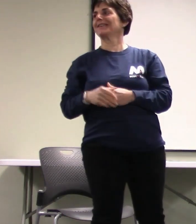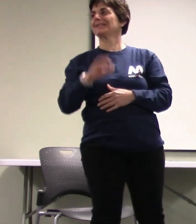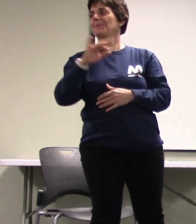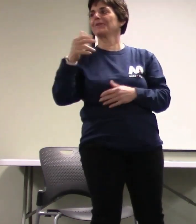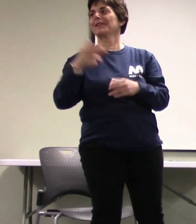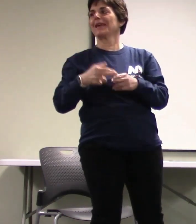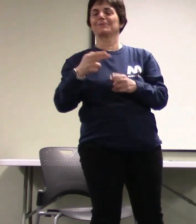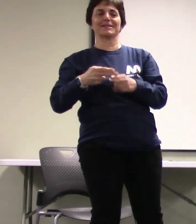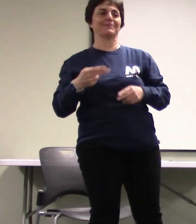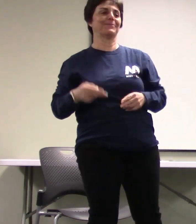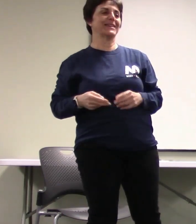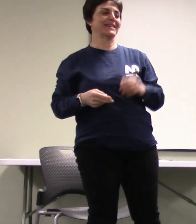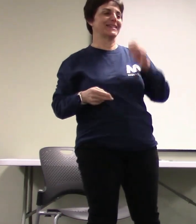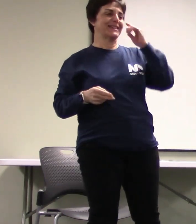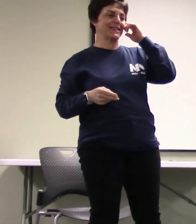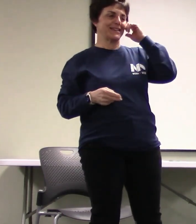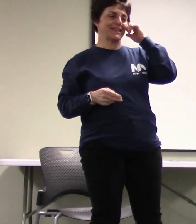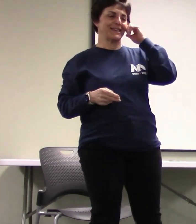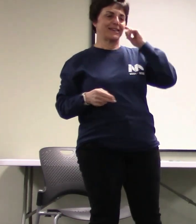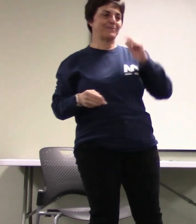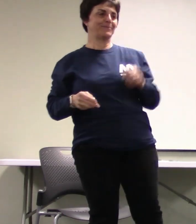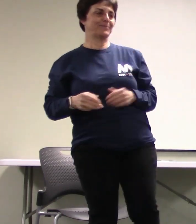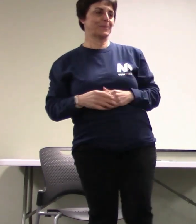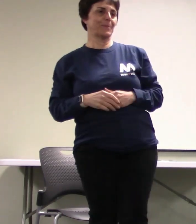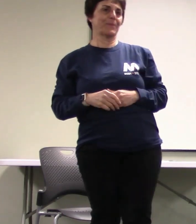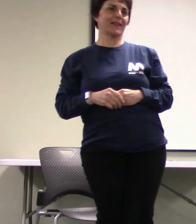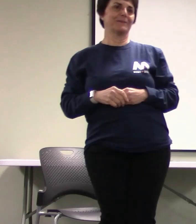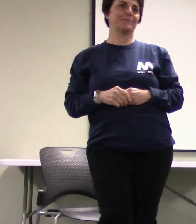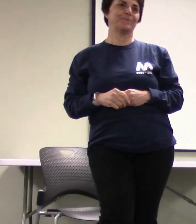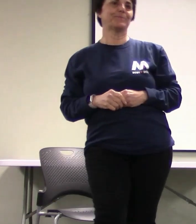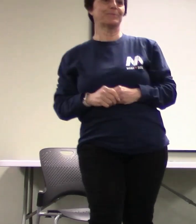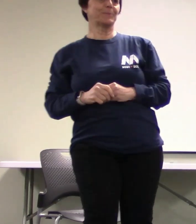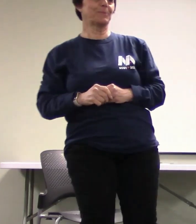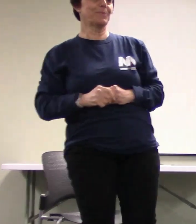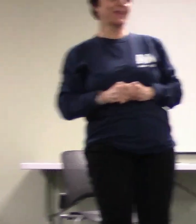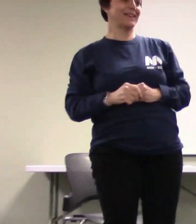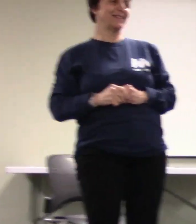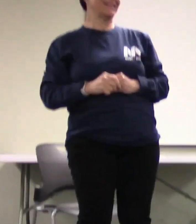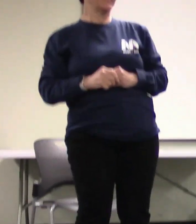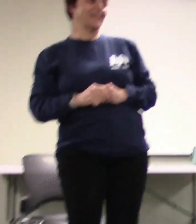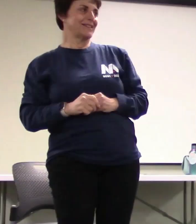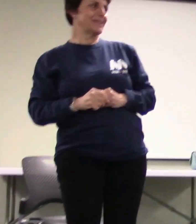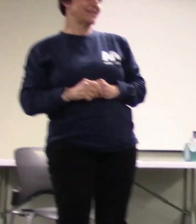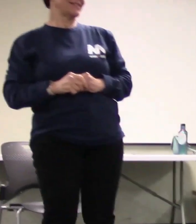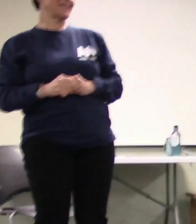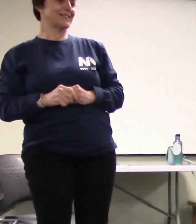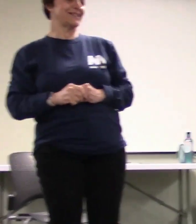All right. I'll get a little closer so you guys can see the pictures too. Okay.